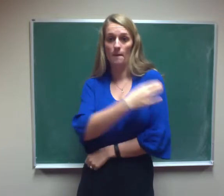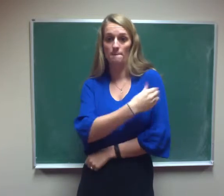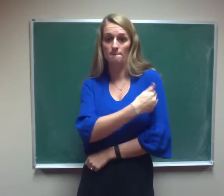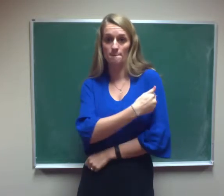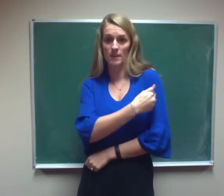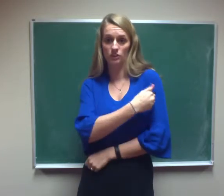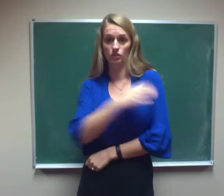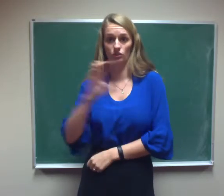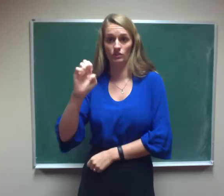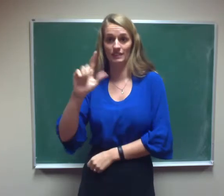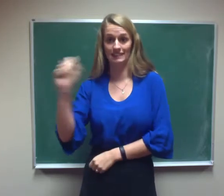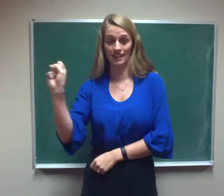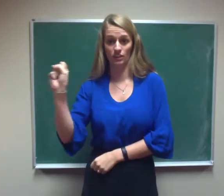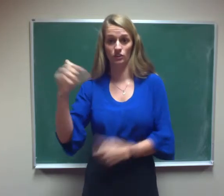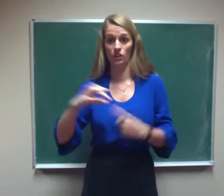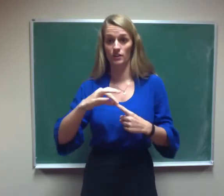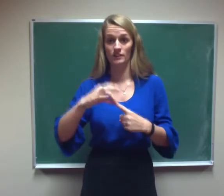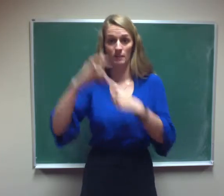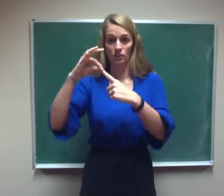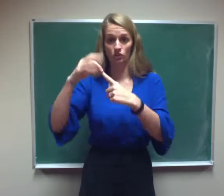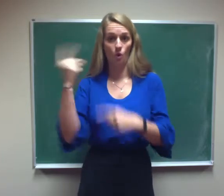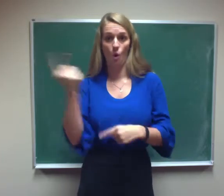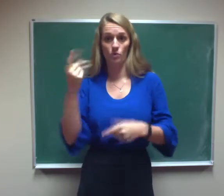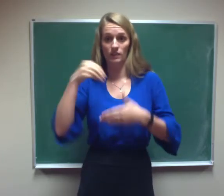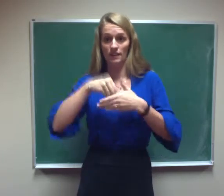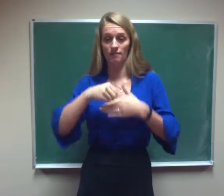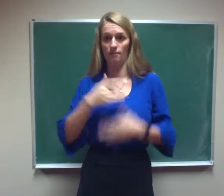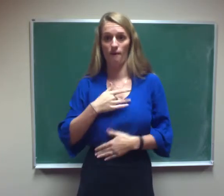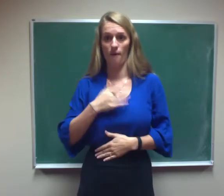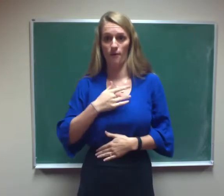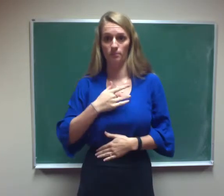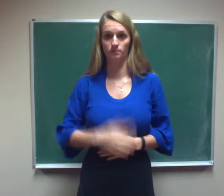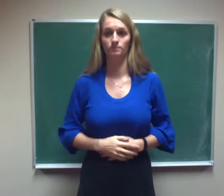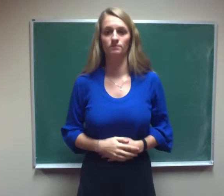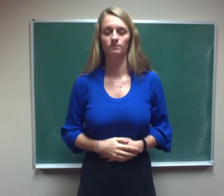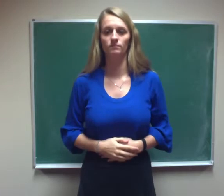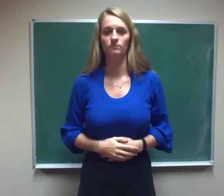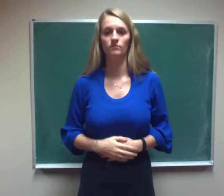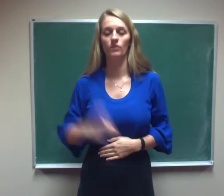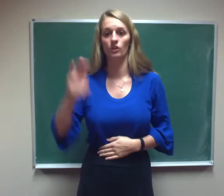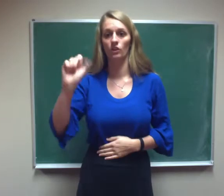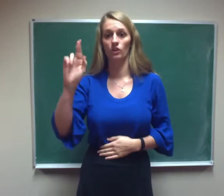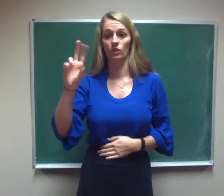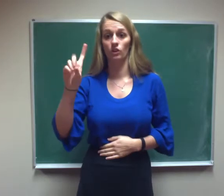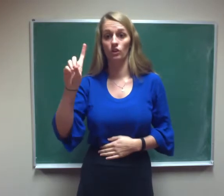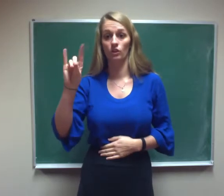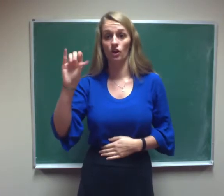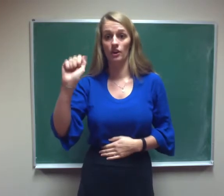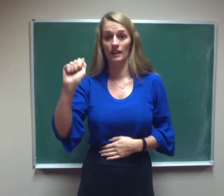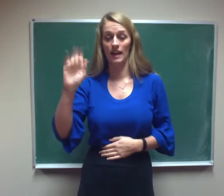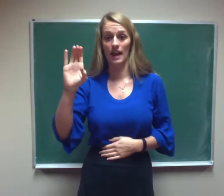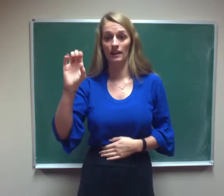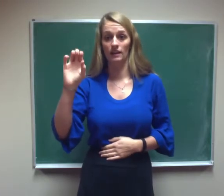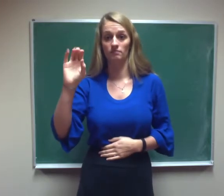body. Cardiac muscle cells, like most muscle cells, have the ability to shorten or contract. There are,